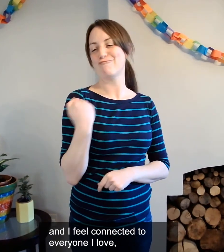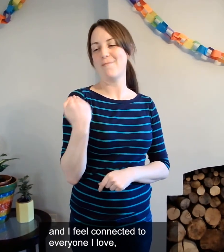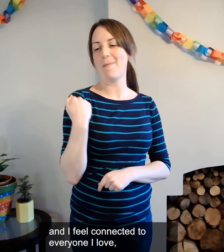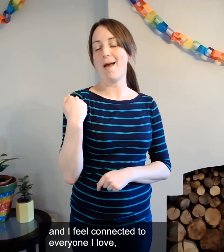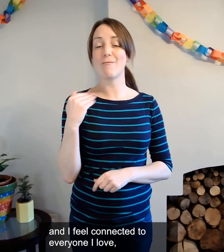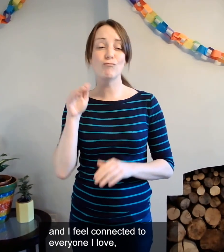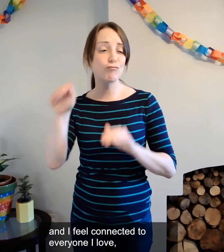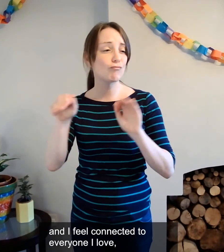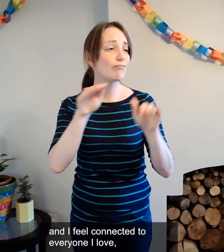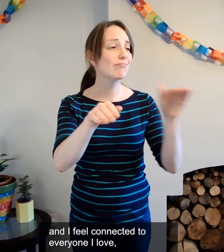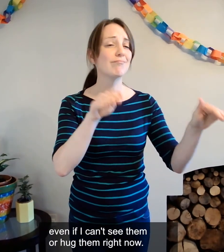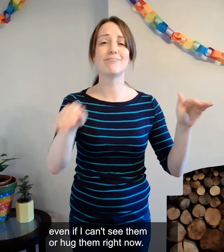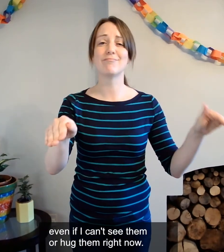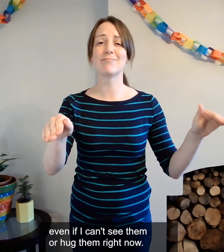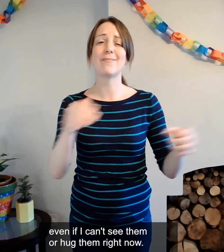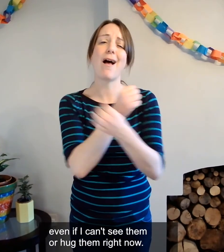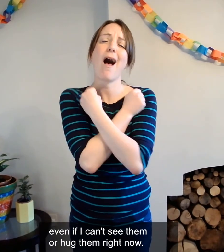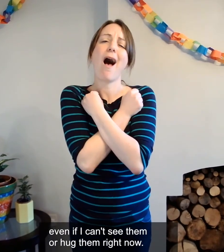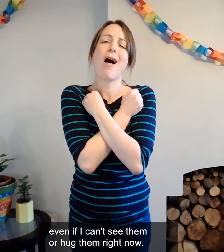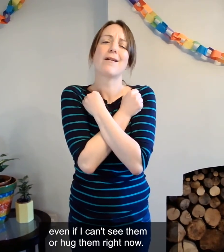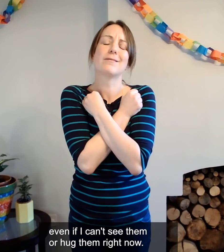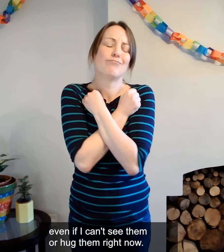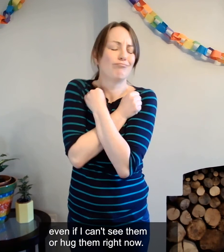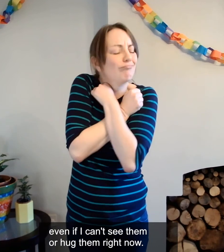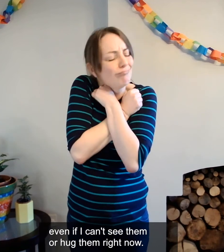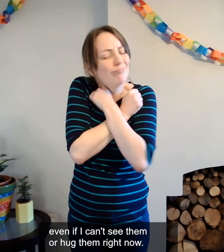to everyone I love, even if I can't see them or hug them right now.